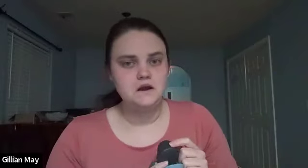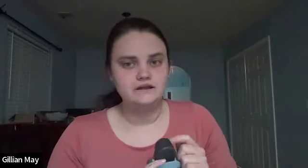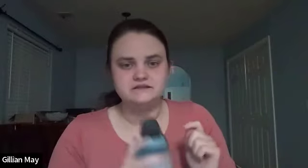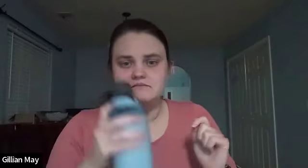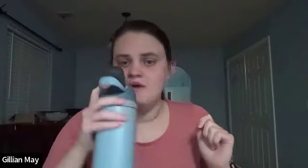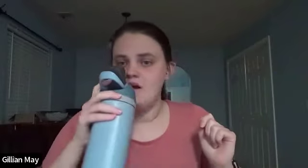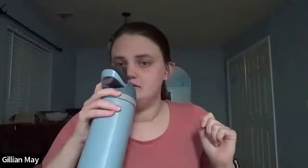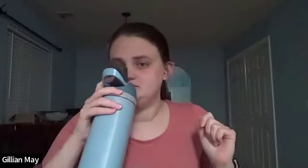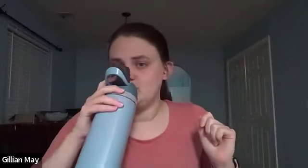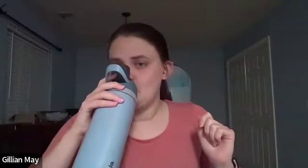not.